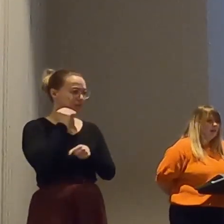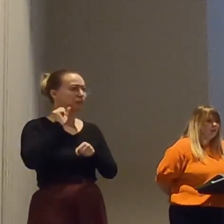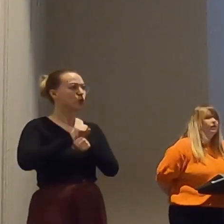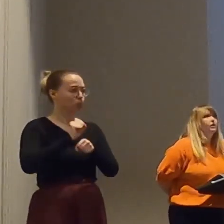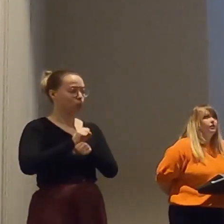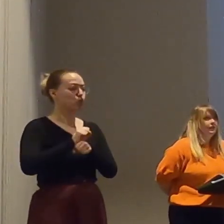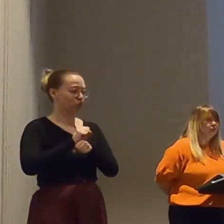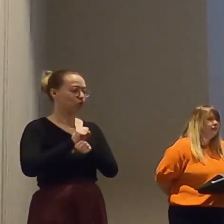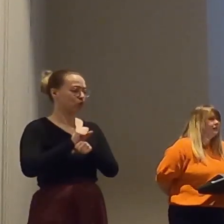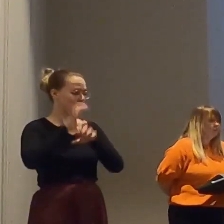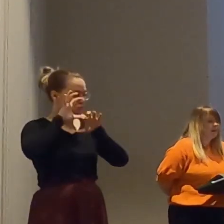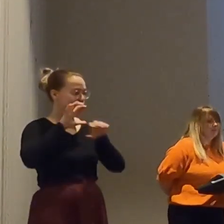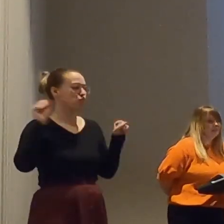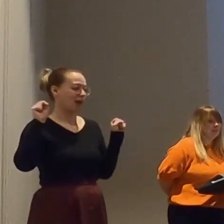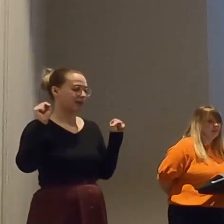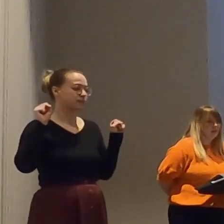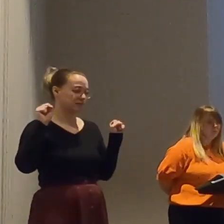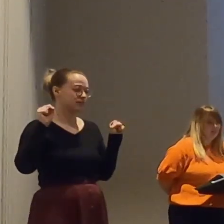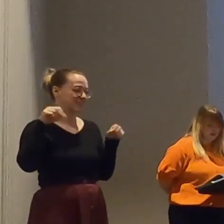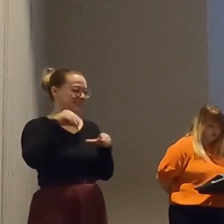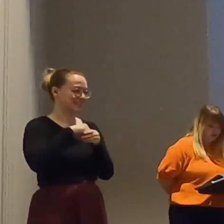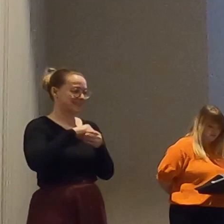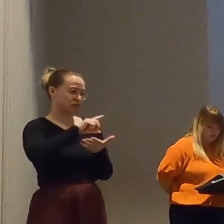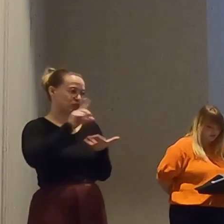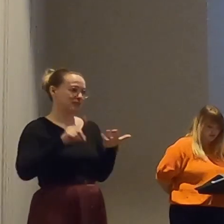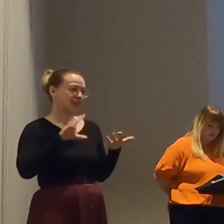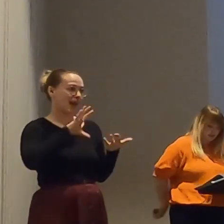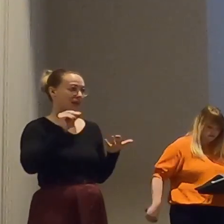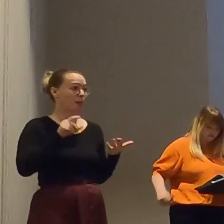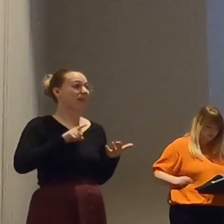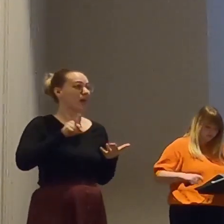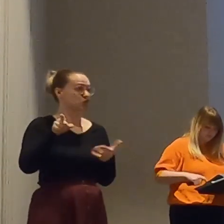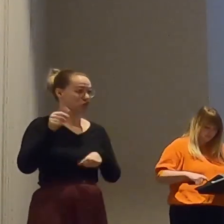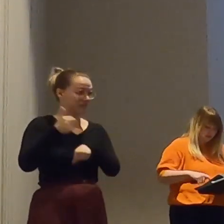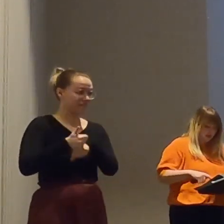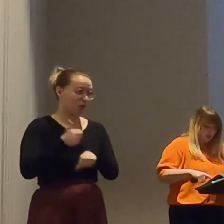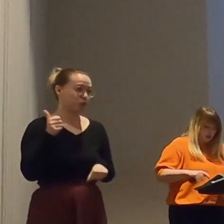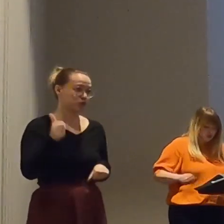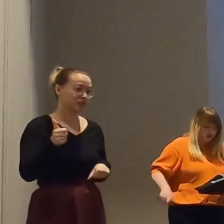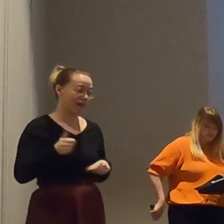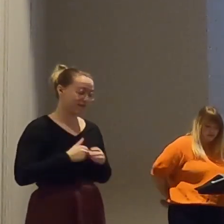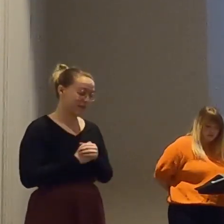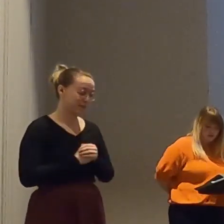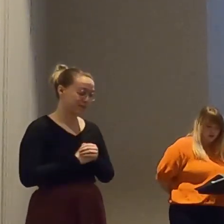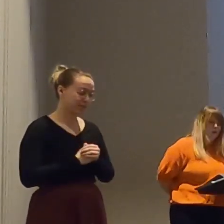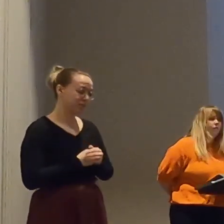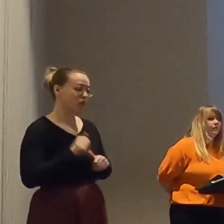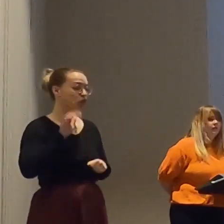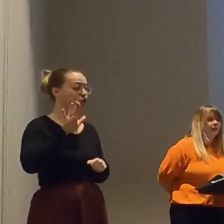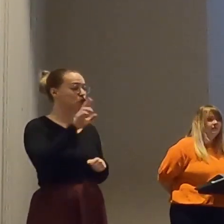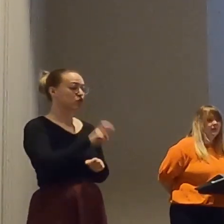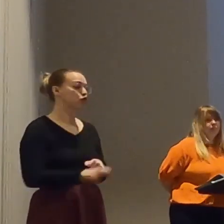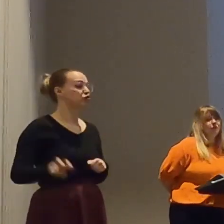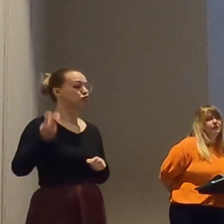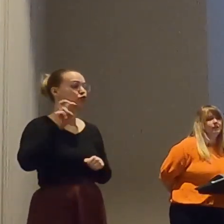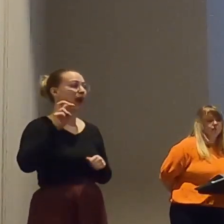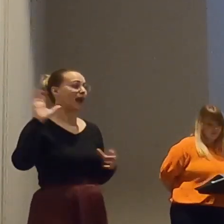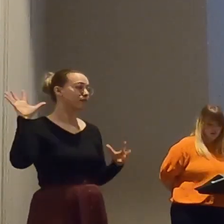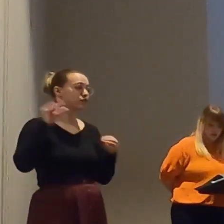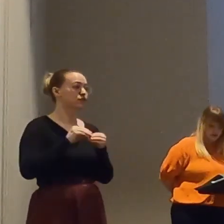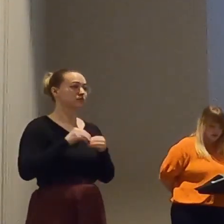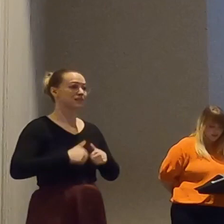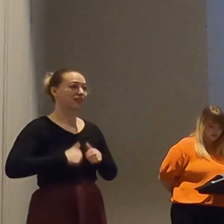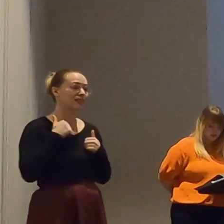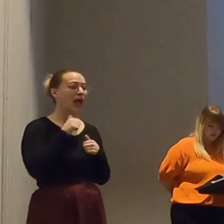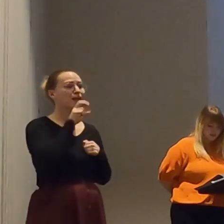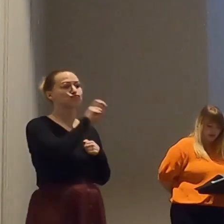her interior and graphic design company that she founded herself. Her travels over her lifetime to